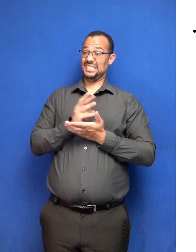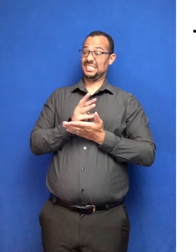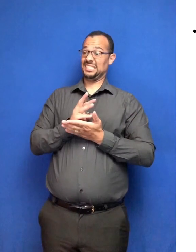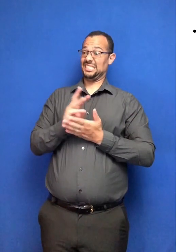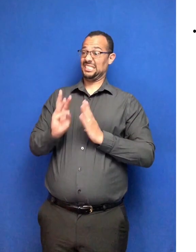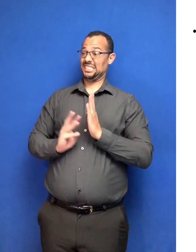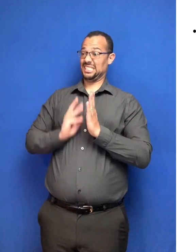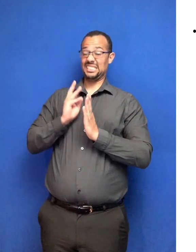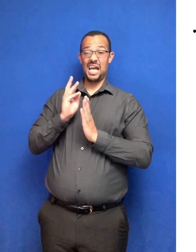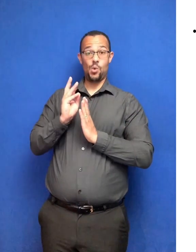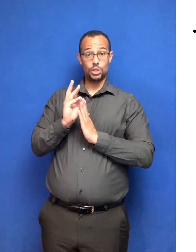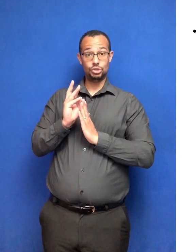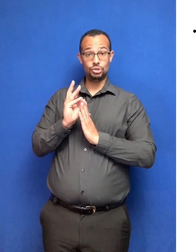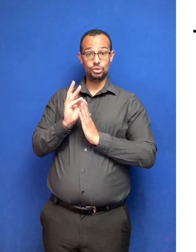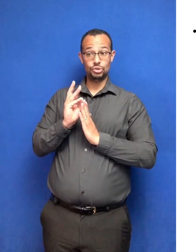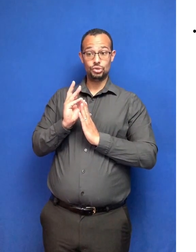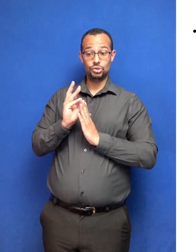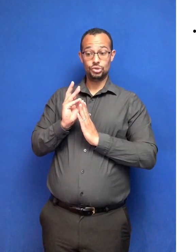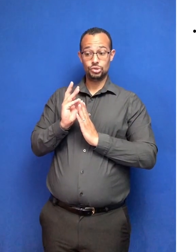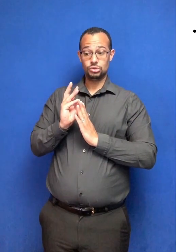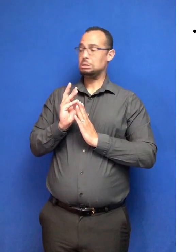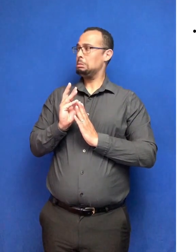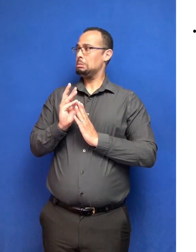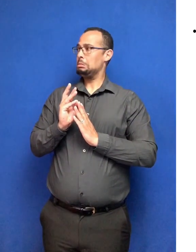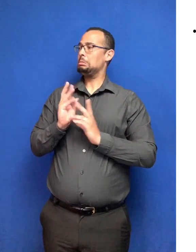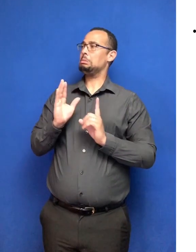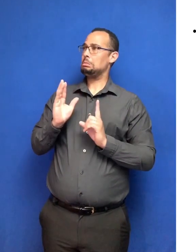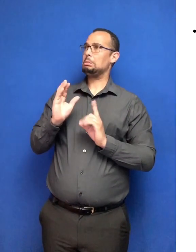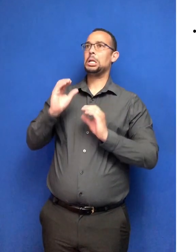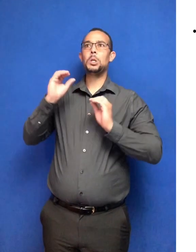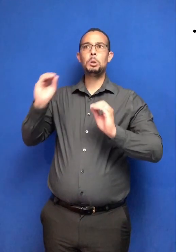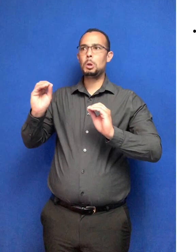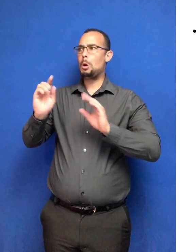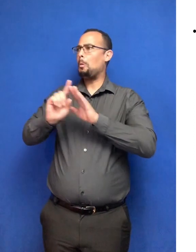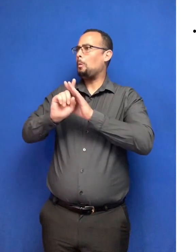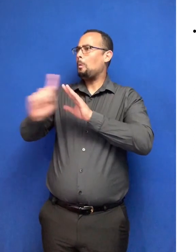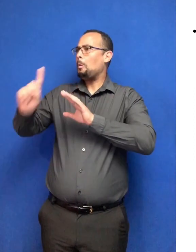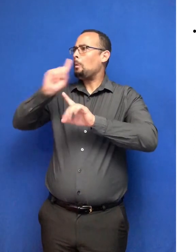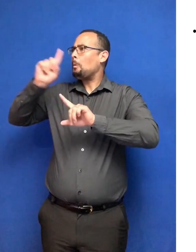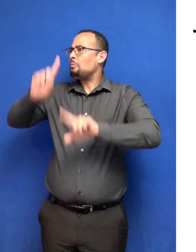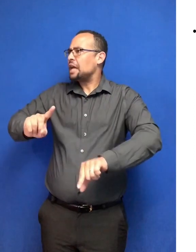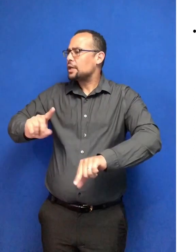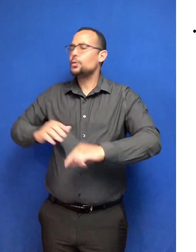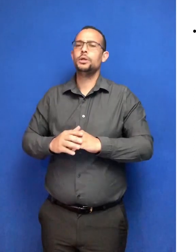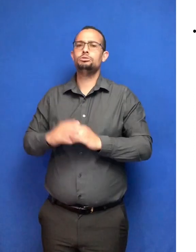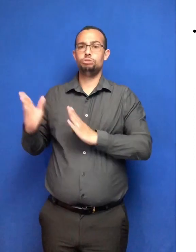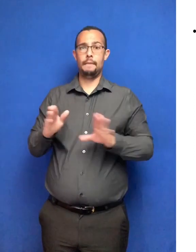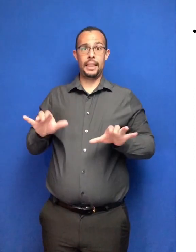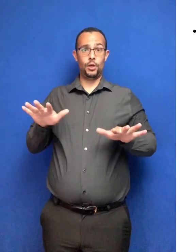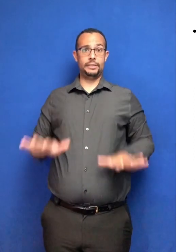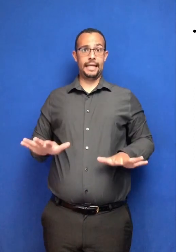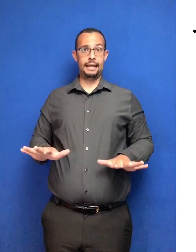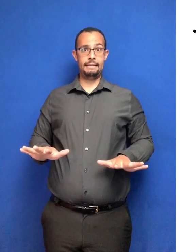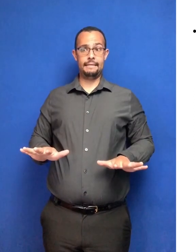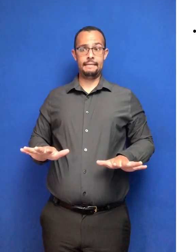is, if evacuation was not ordered and you plan on staying where you're at,